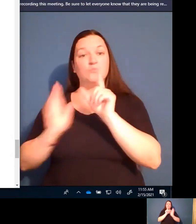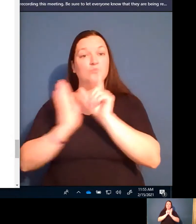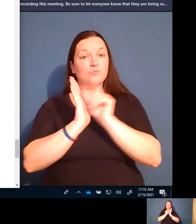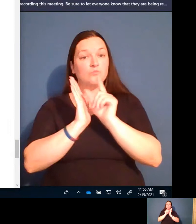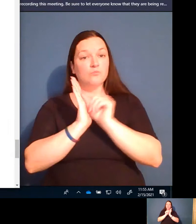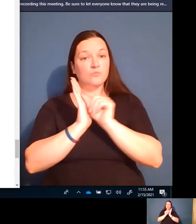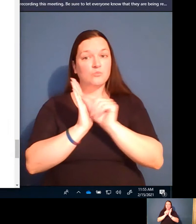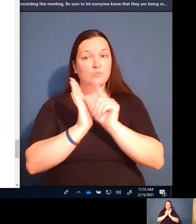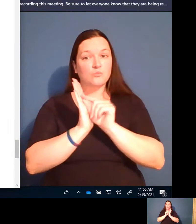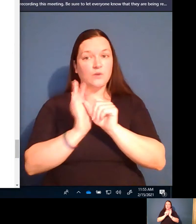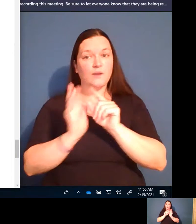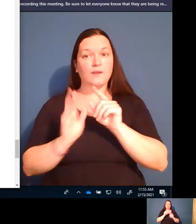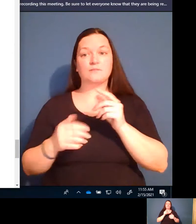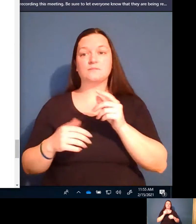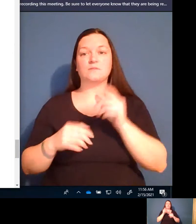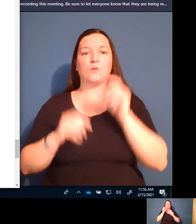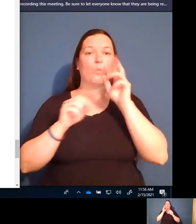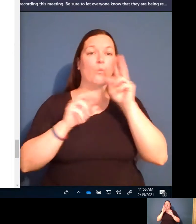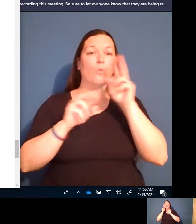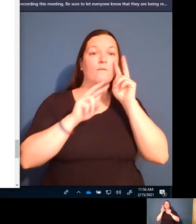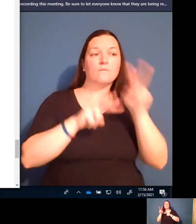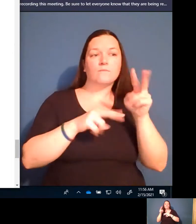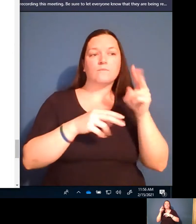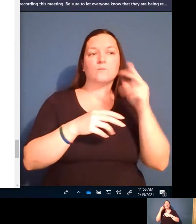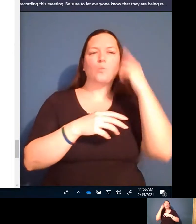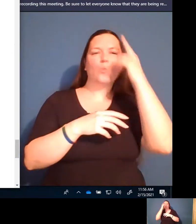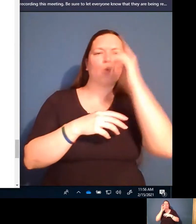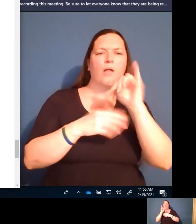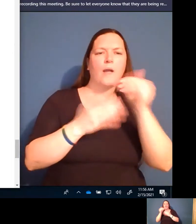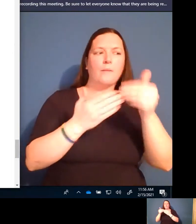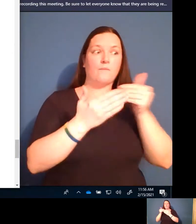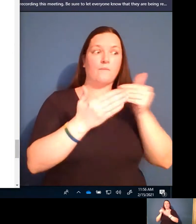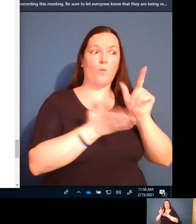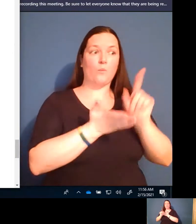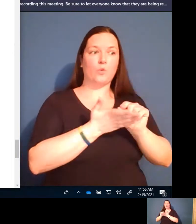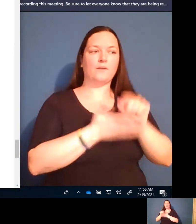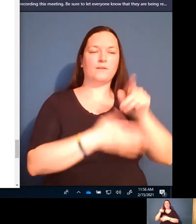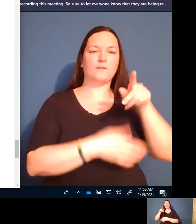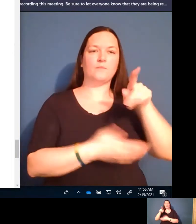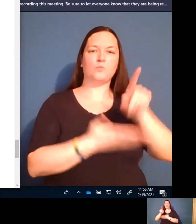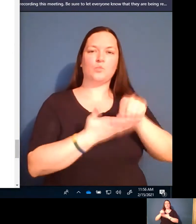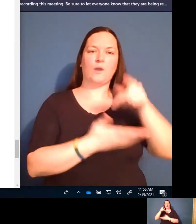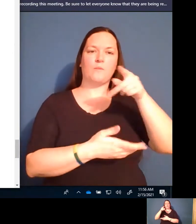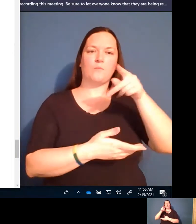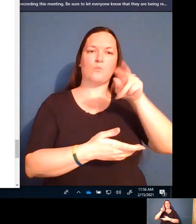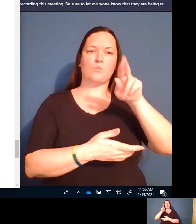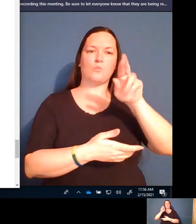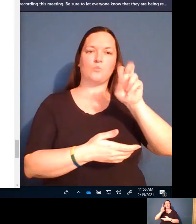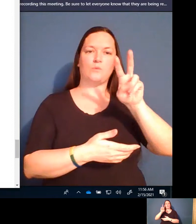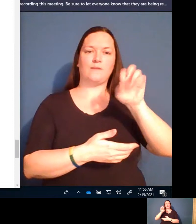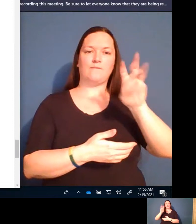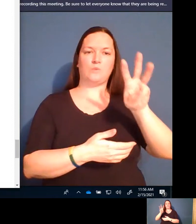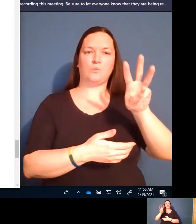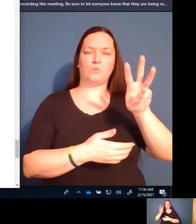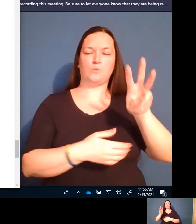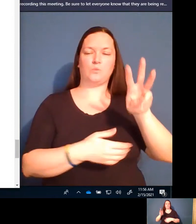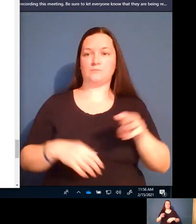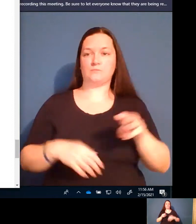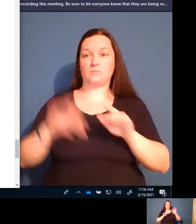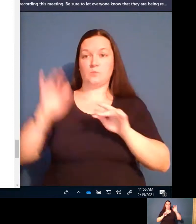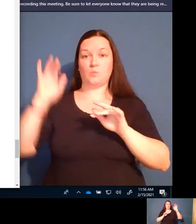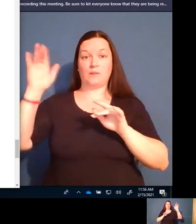And you can also print reports or view a print preview. And to get out of Backstage View, you can just click here.